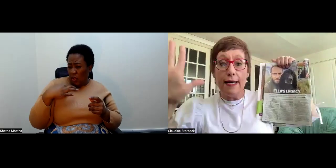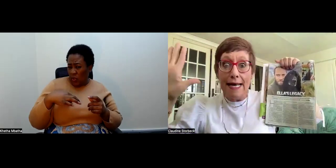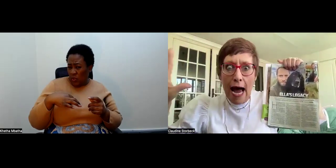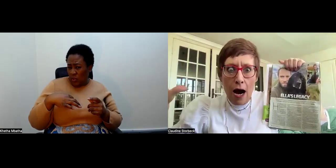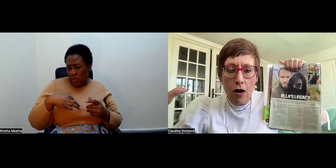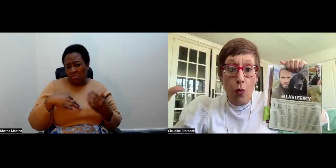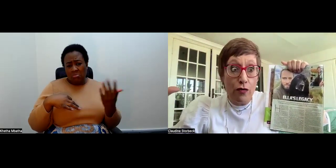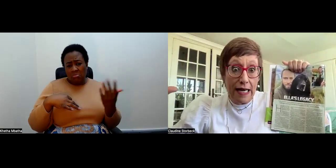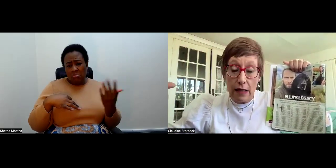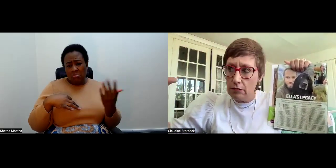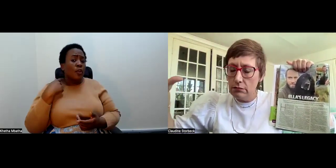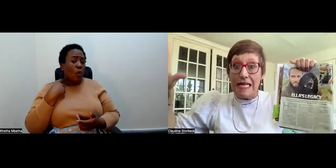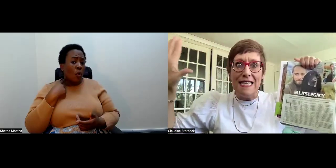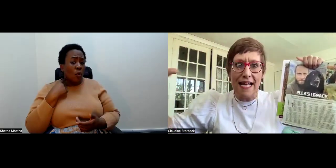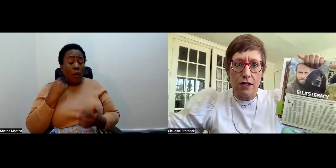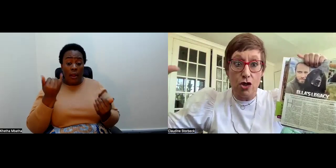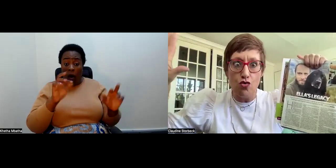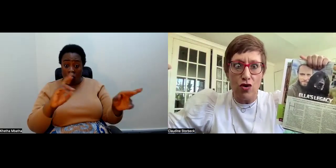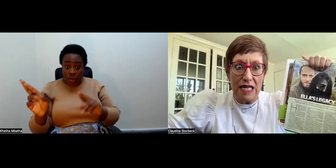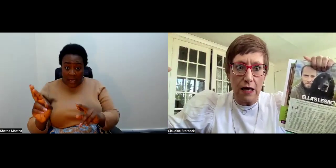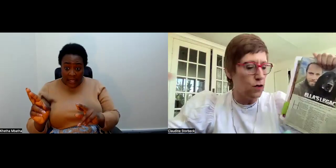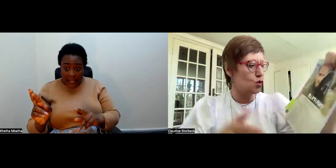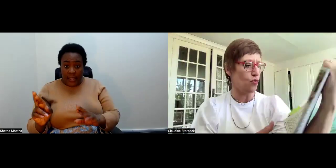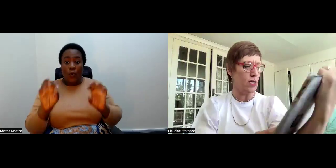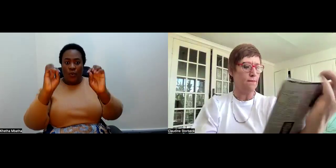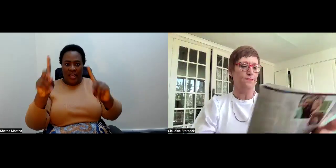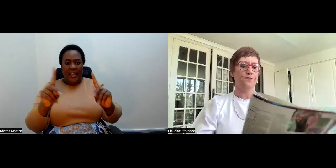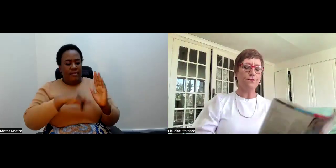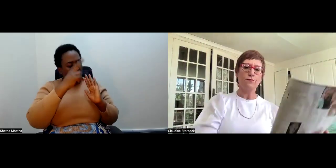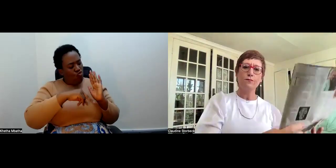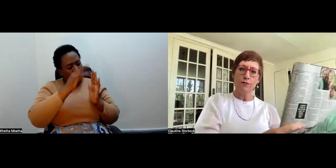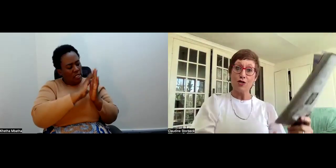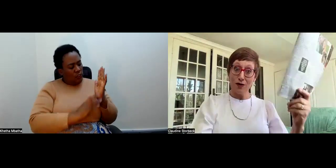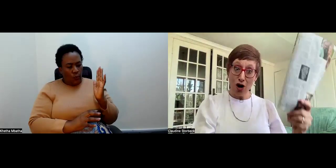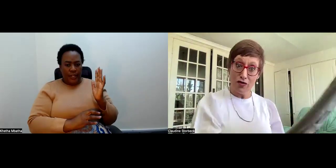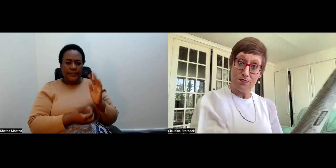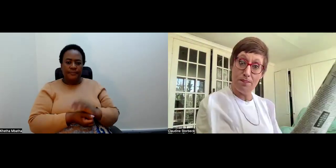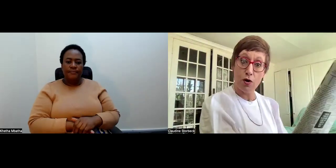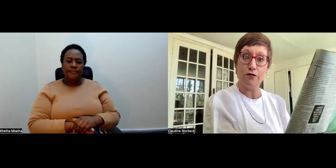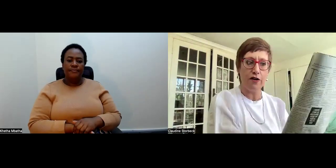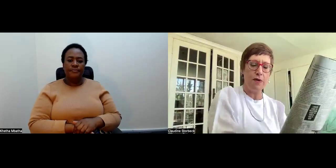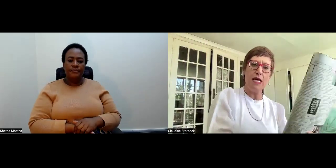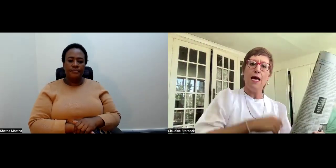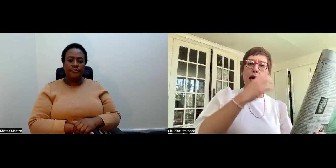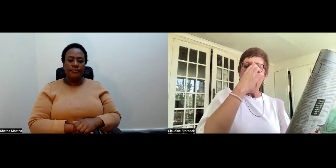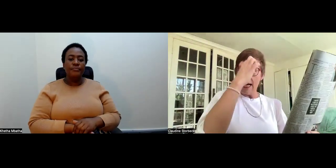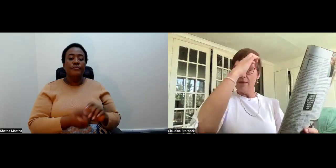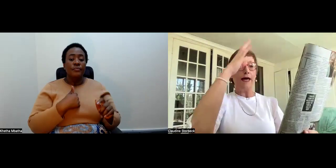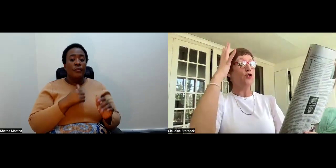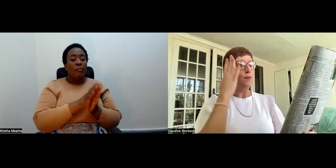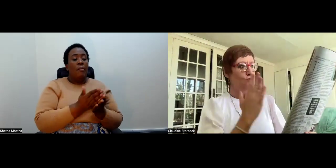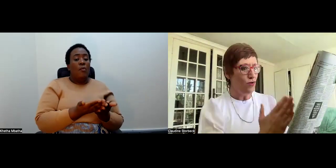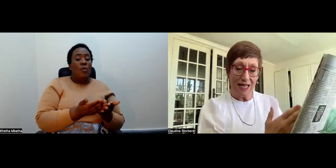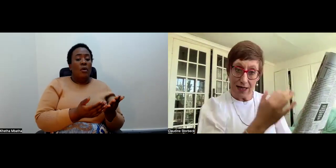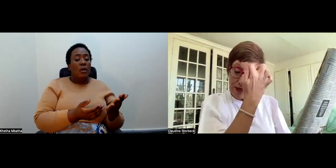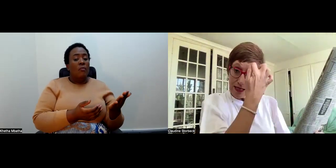to talk about it. Now, are we ready? Let's read the story. So I've got this book in front of me and I'm